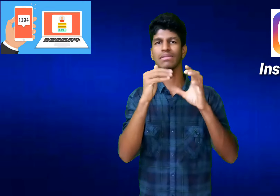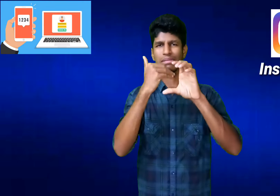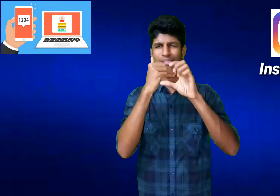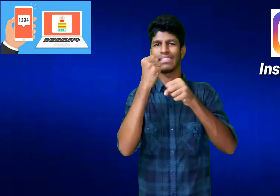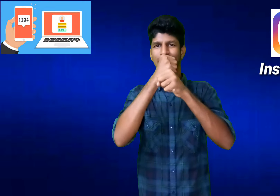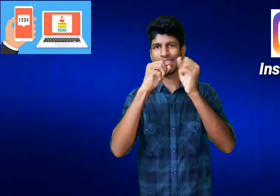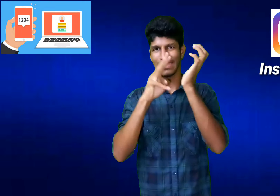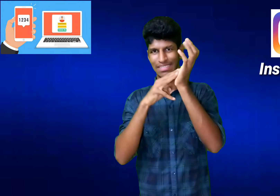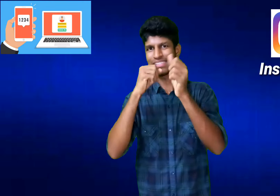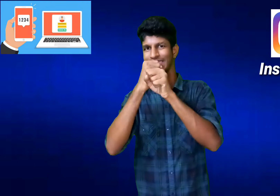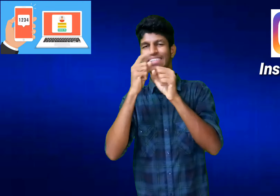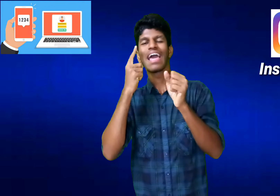the pain